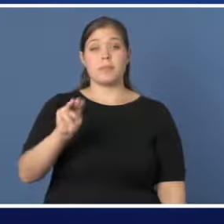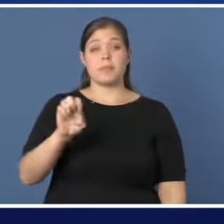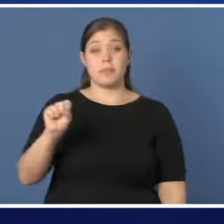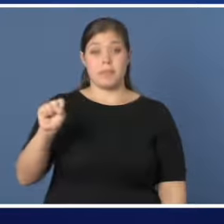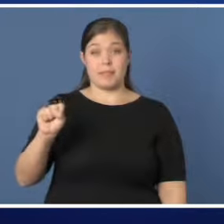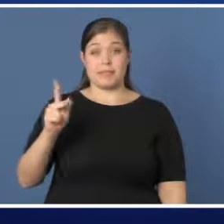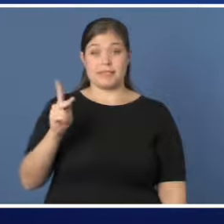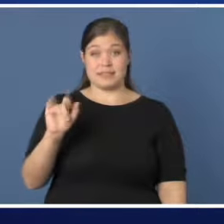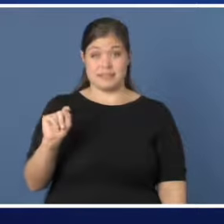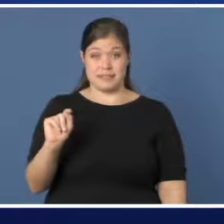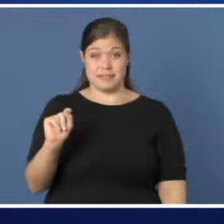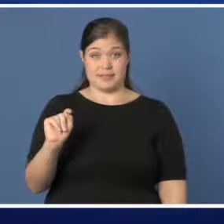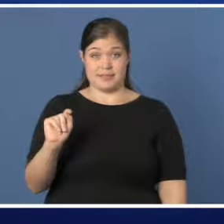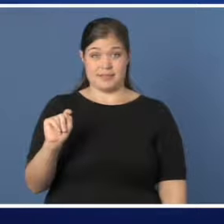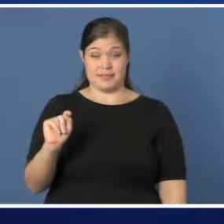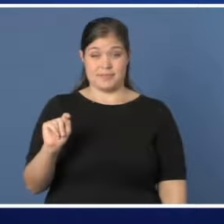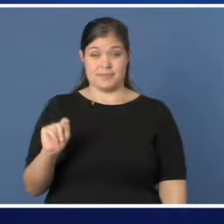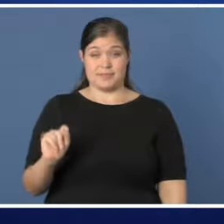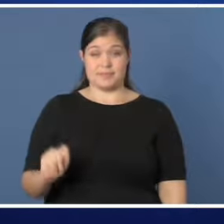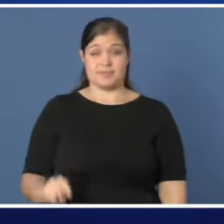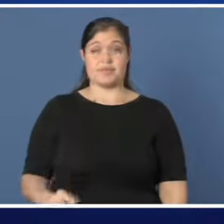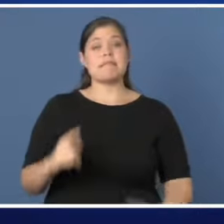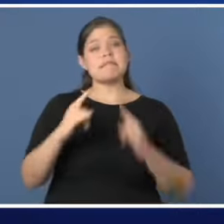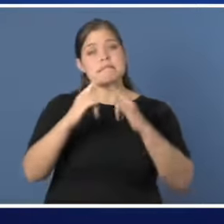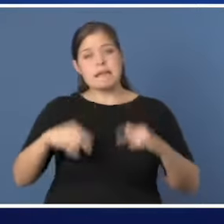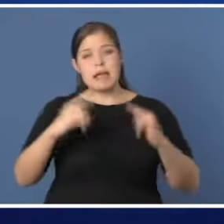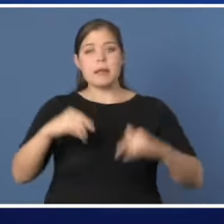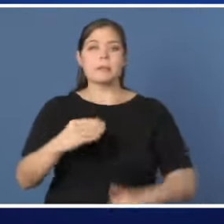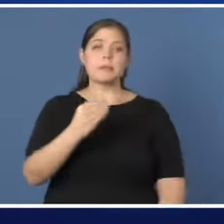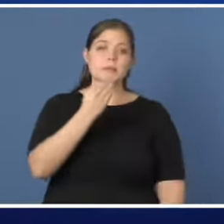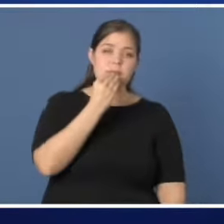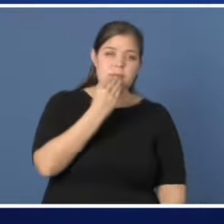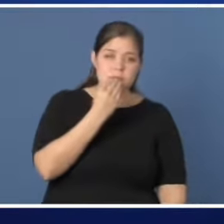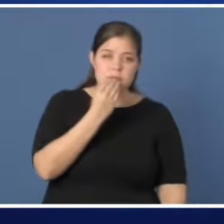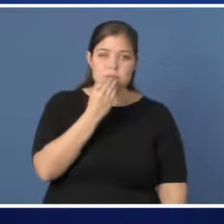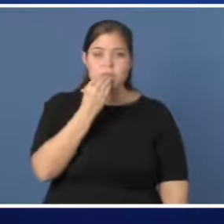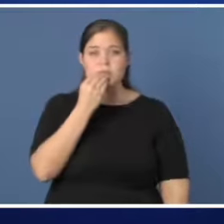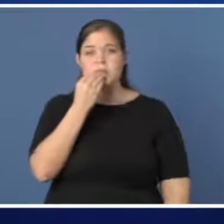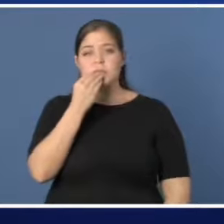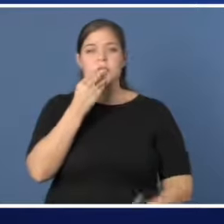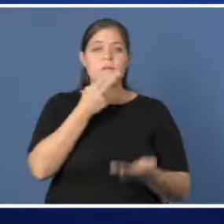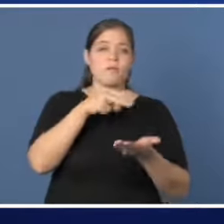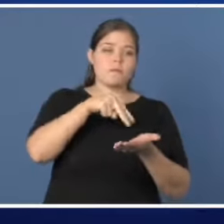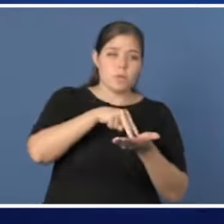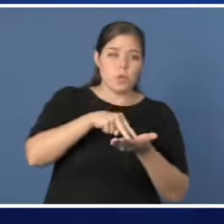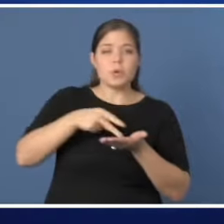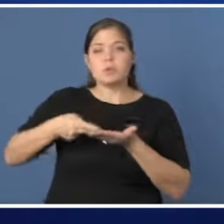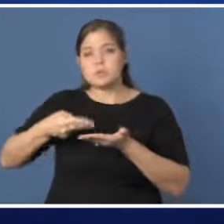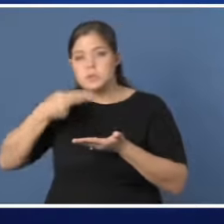Mess kits or paper cups, plates, and plastic utensils.